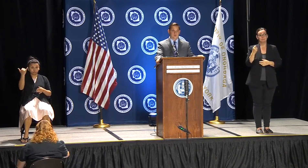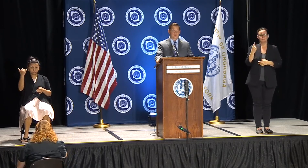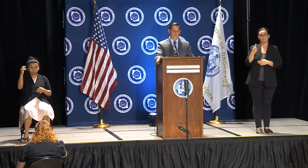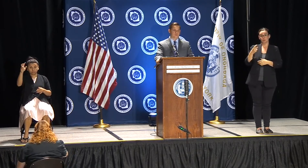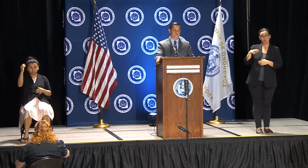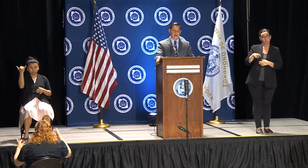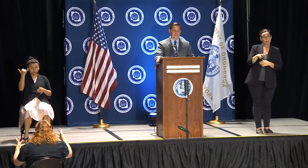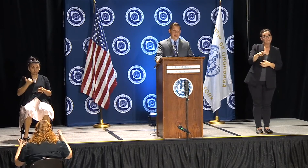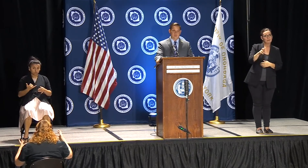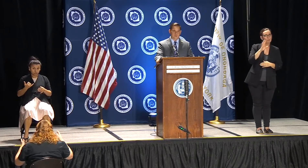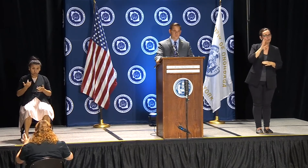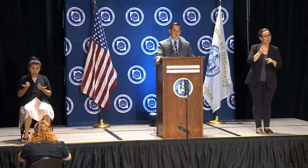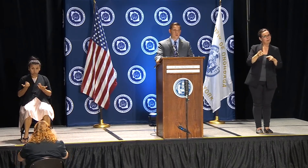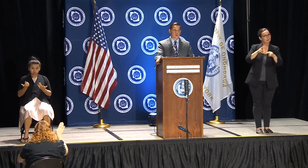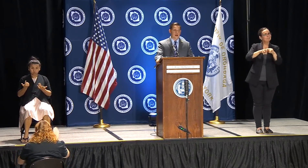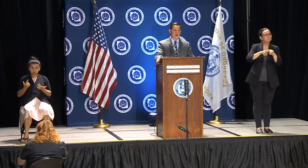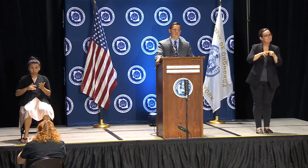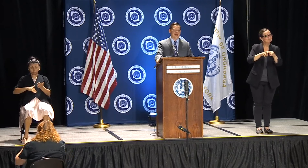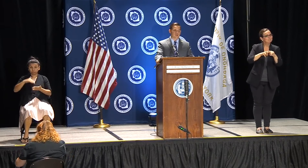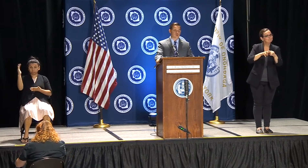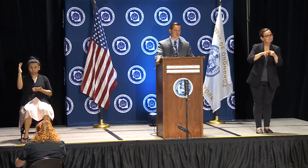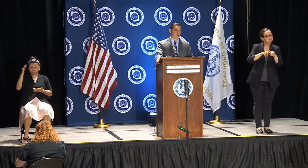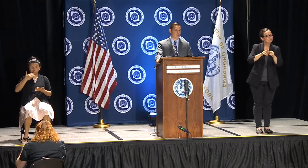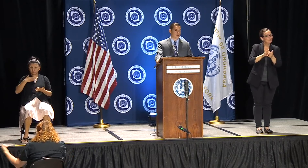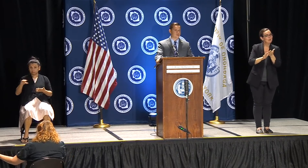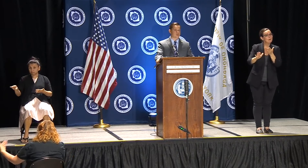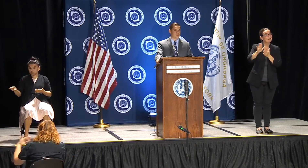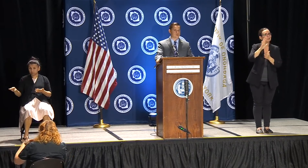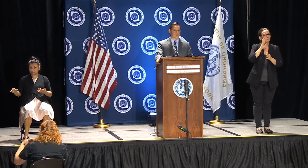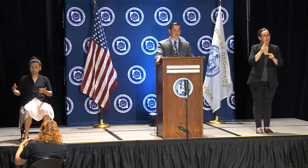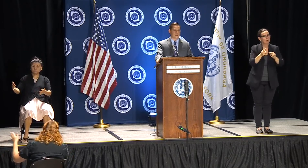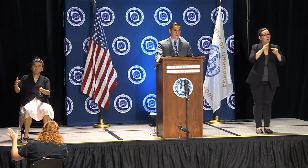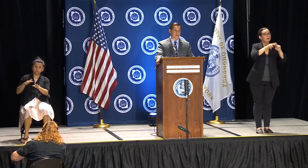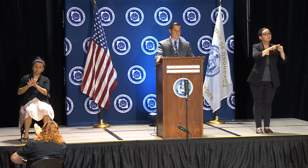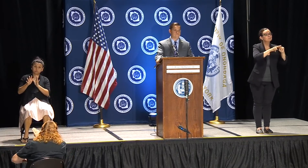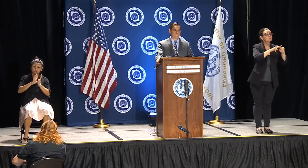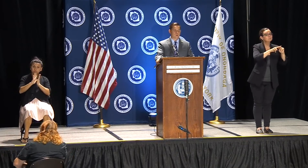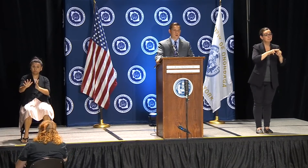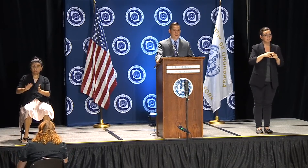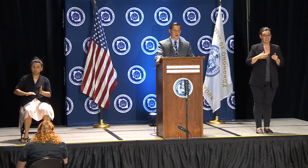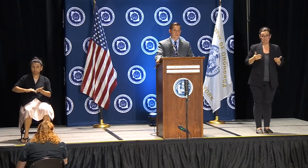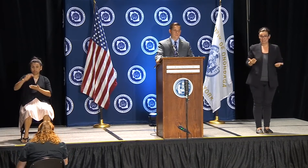us hit the roof. Hasn't happened. Now back to school is a concern.